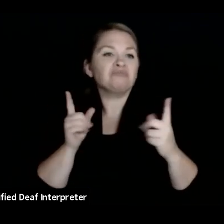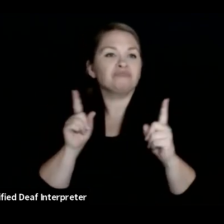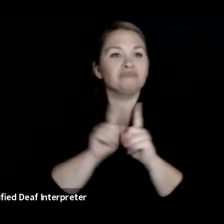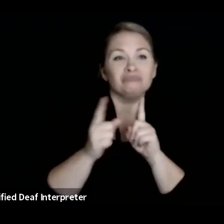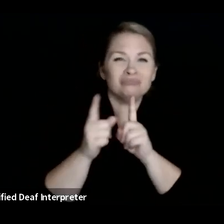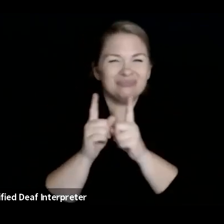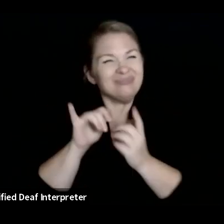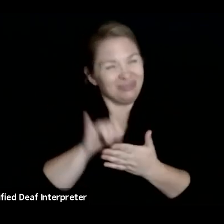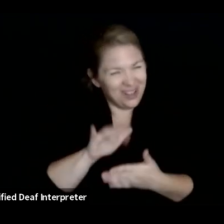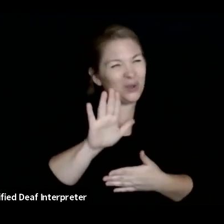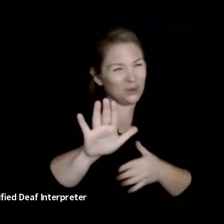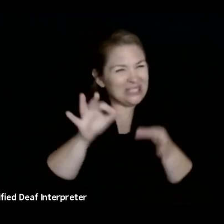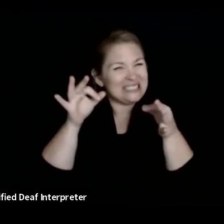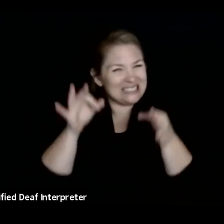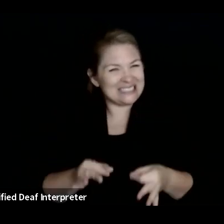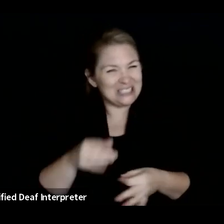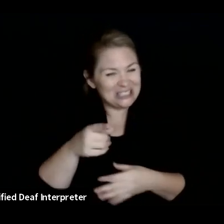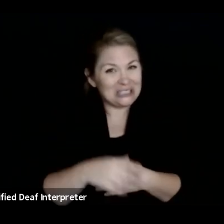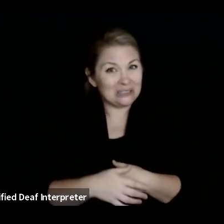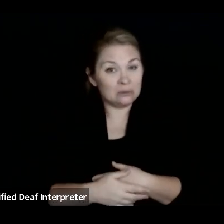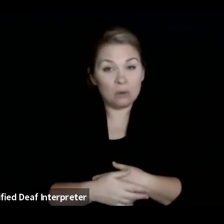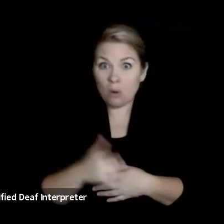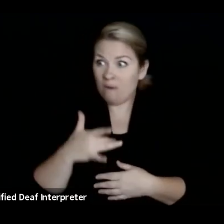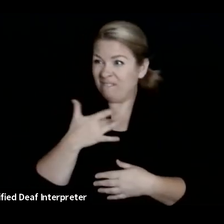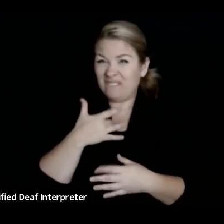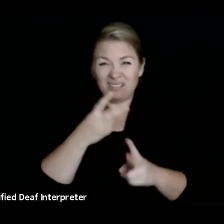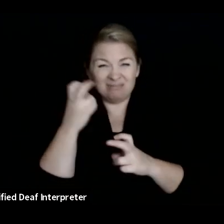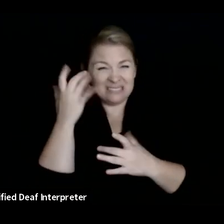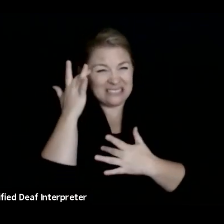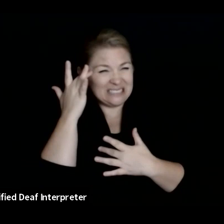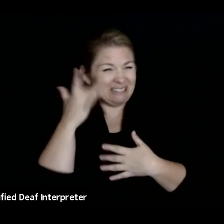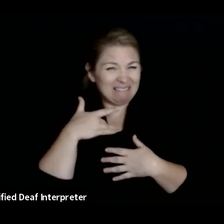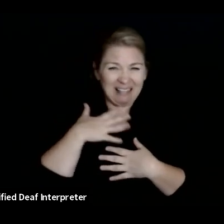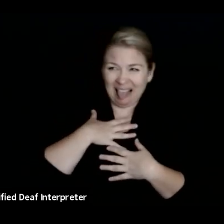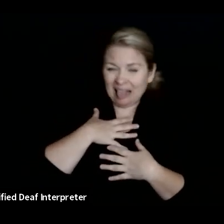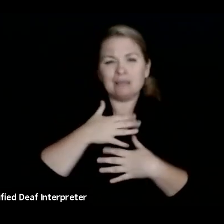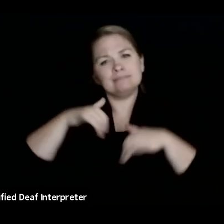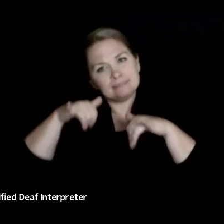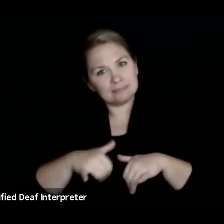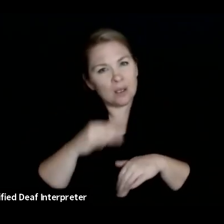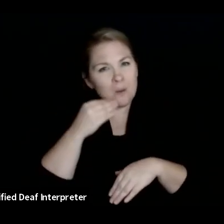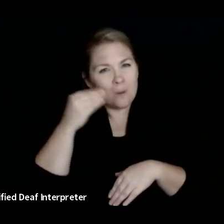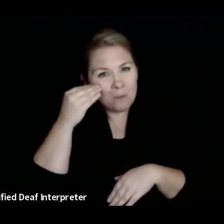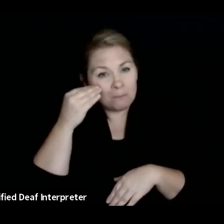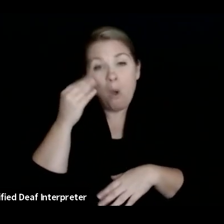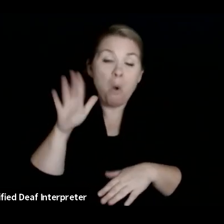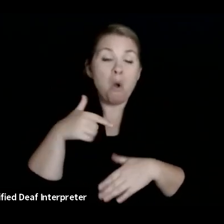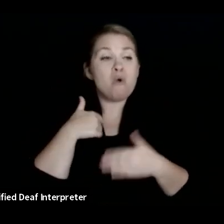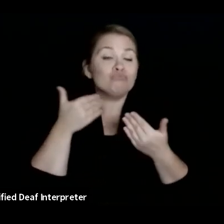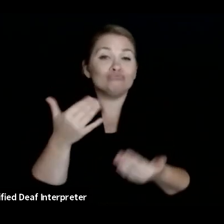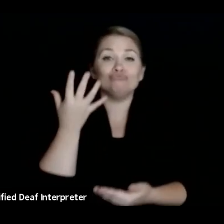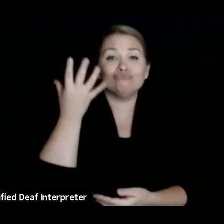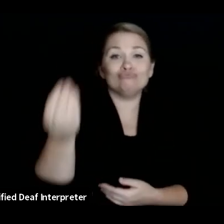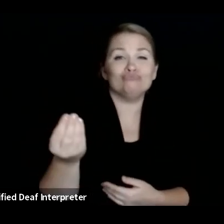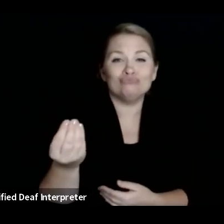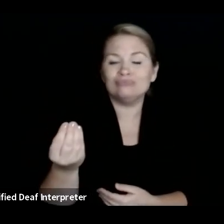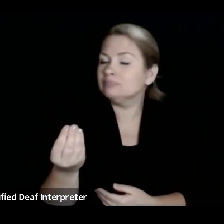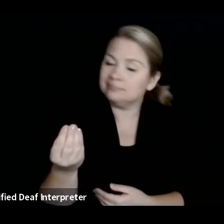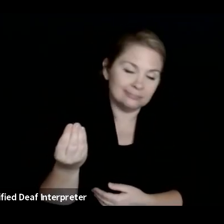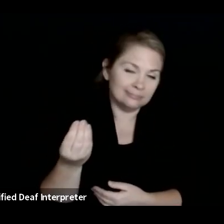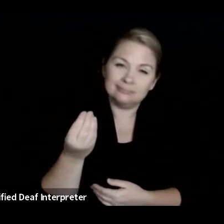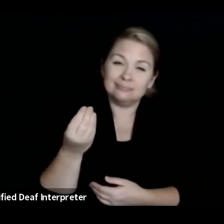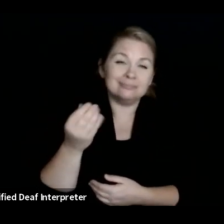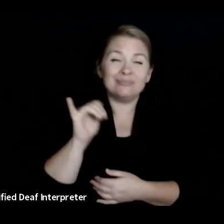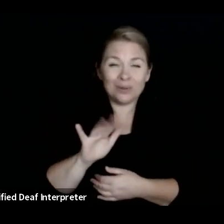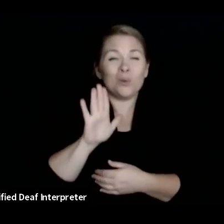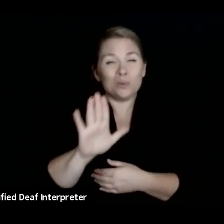or awaiting a COVID test result or don't. Every time you cover your cough and wash your hands or don't. Every time